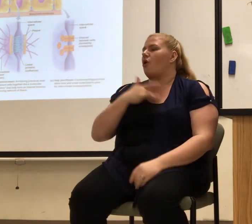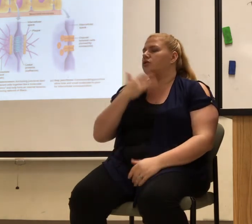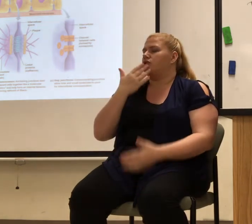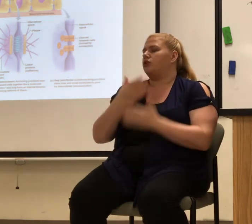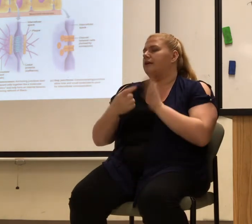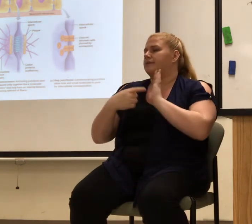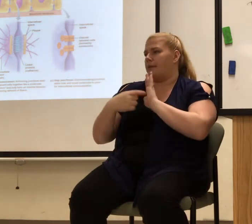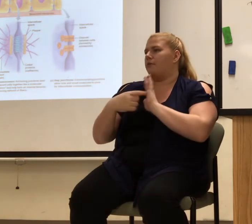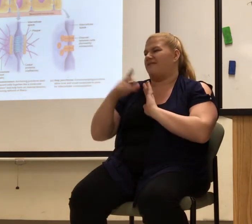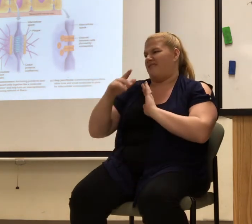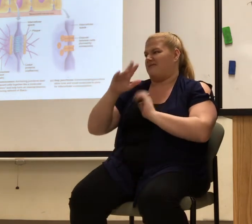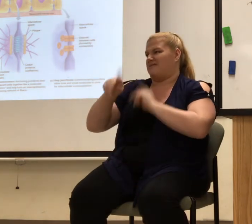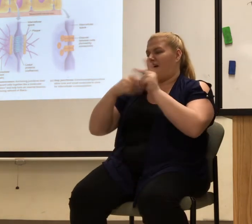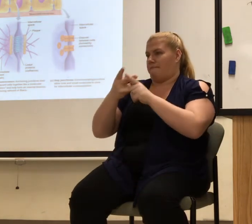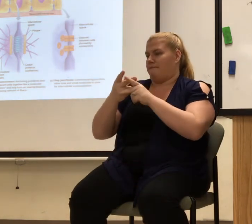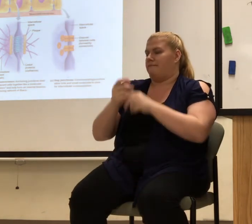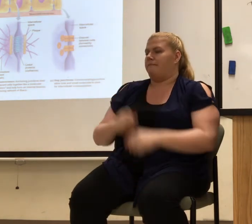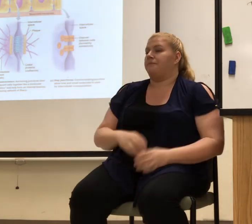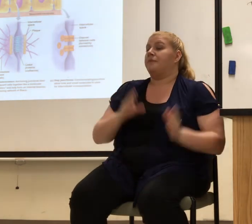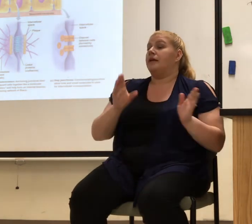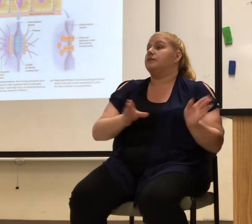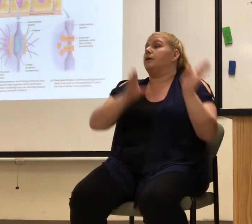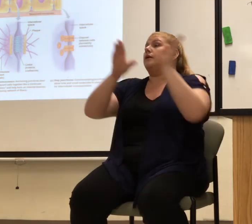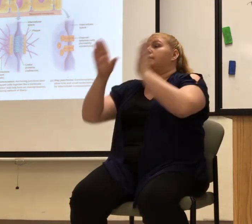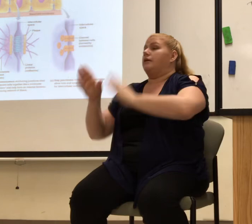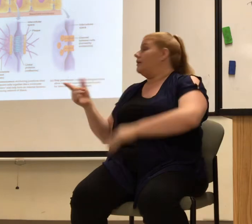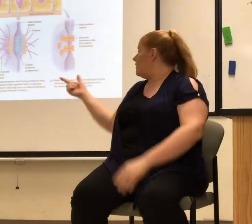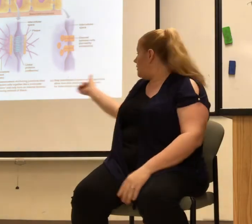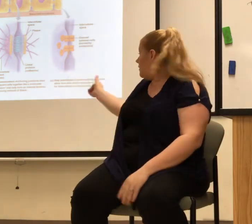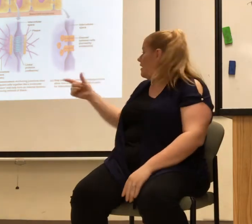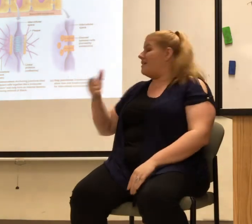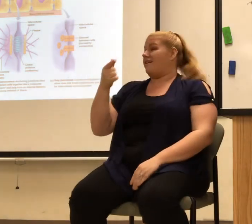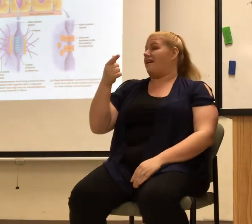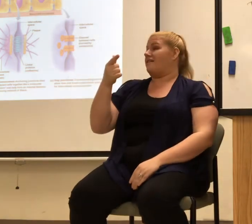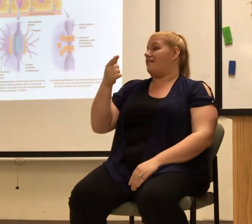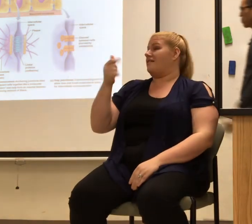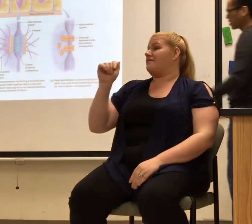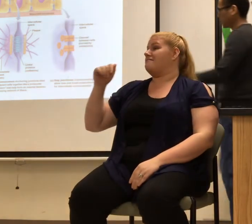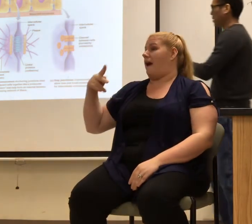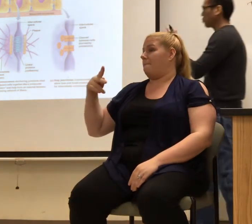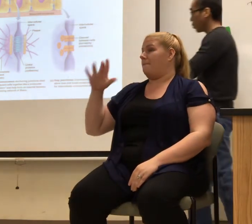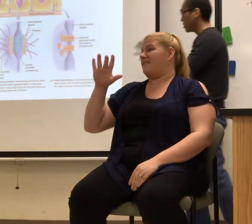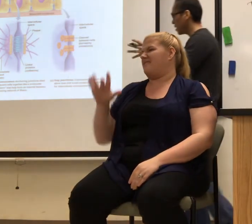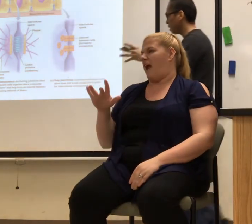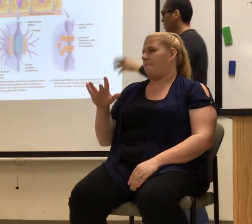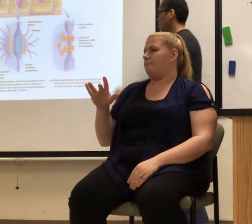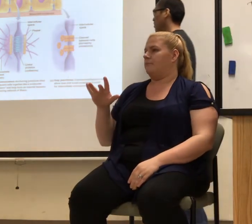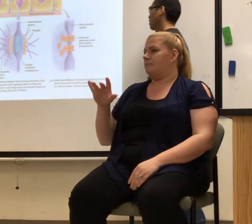When the cells are bound together with gap junctions, the interlocking proteins